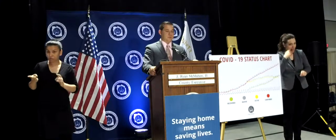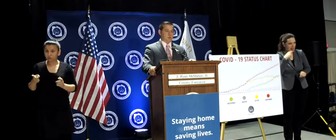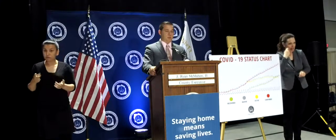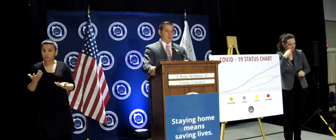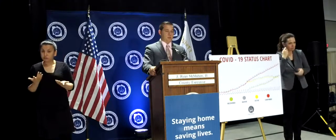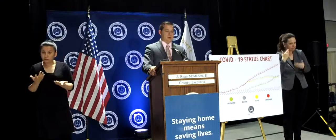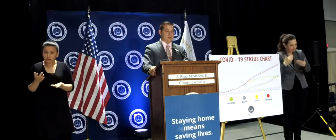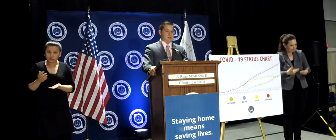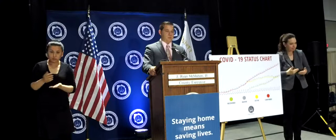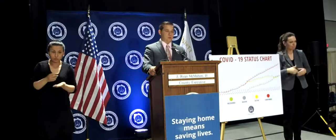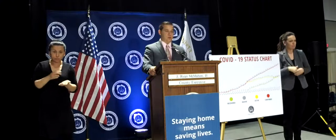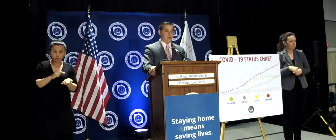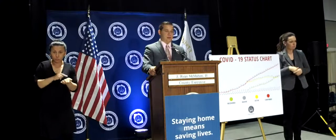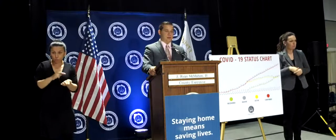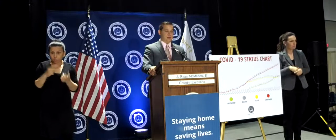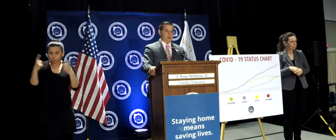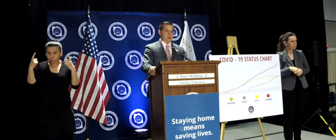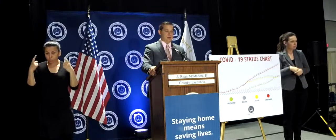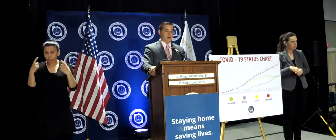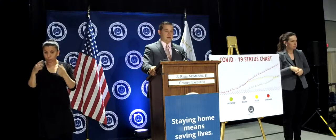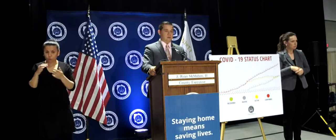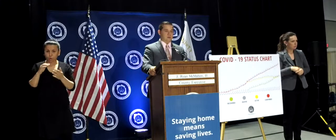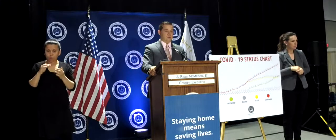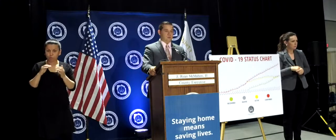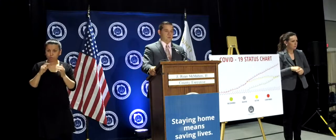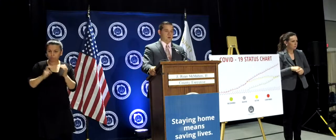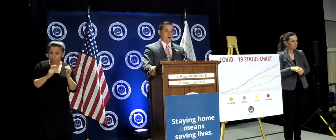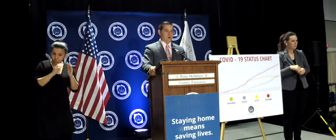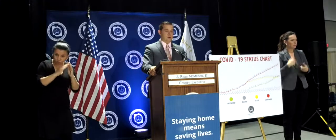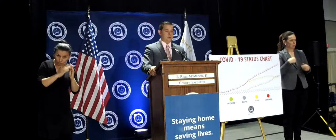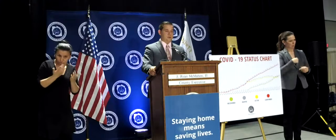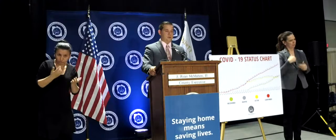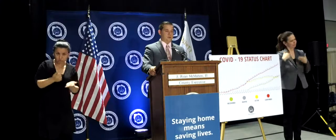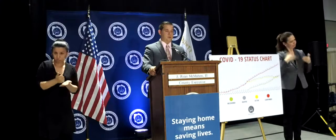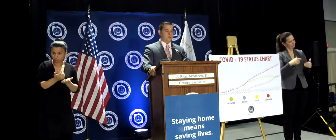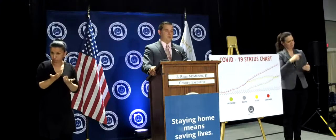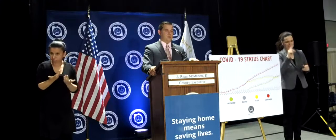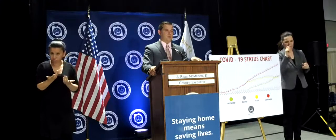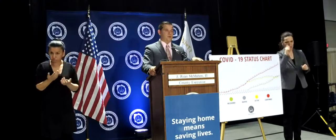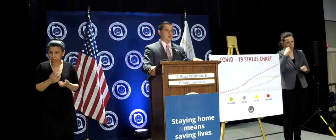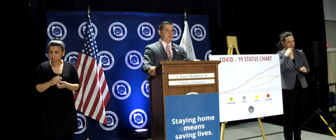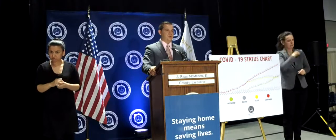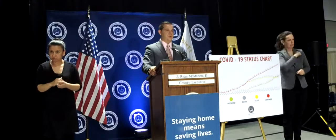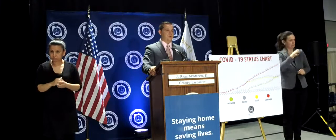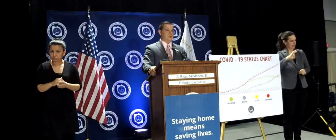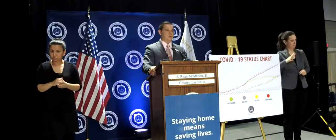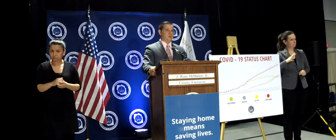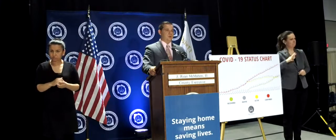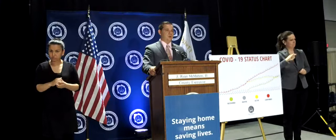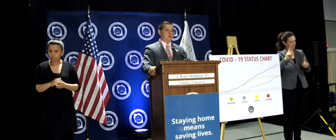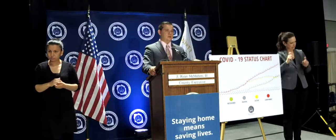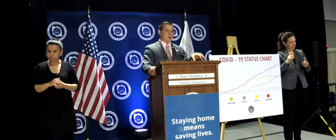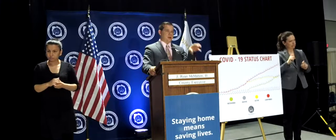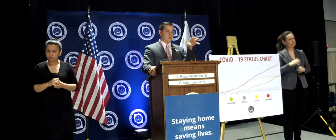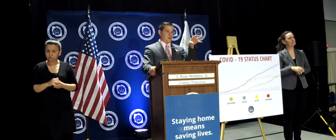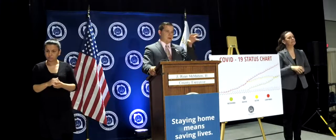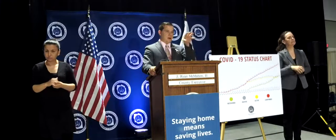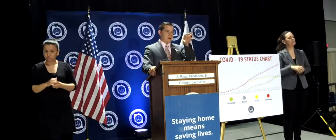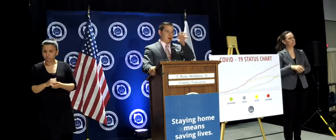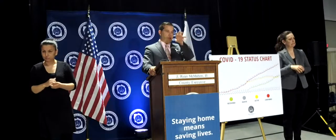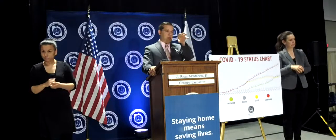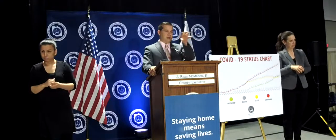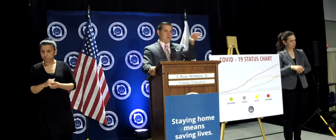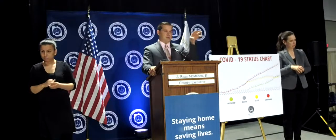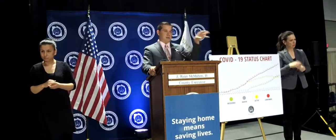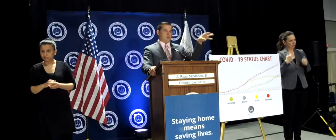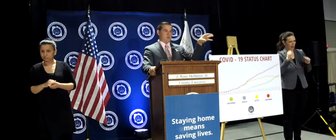at this point in the process, when you look at where you feel and you're trying to figure out